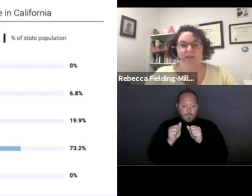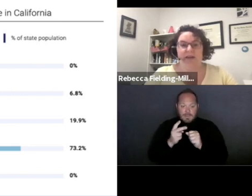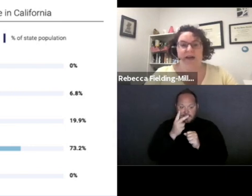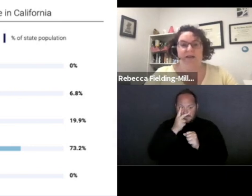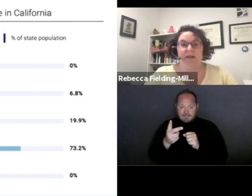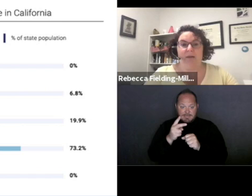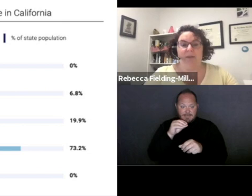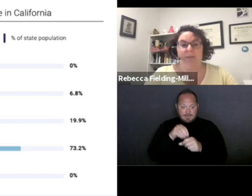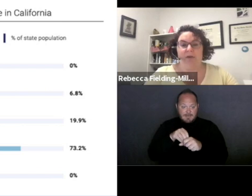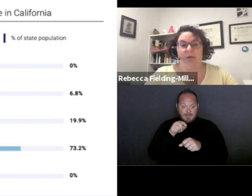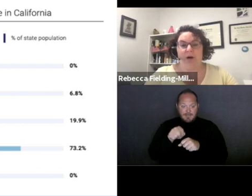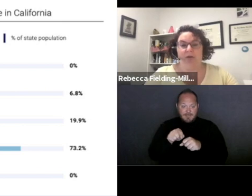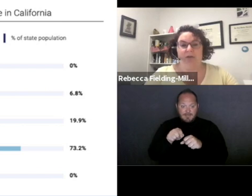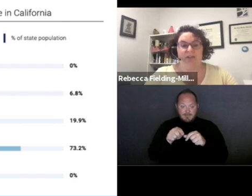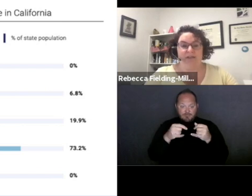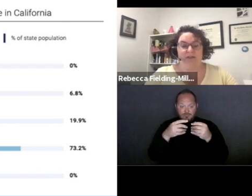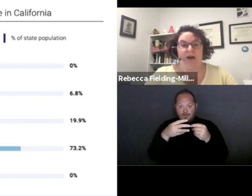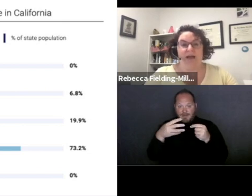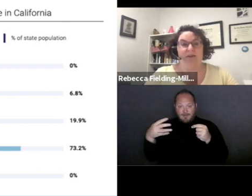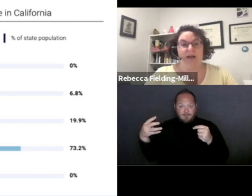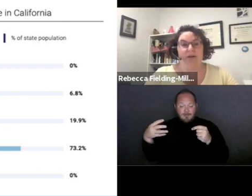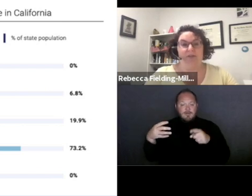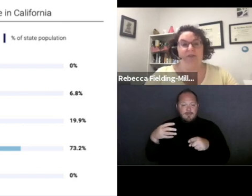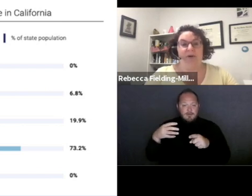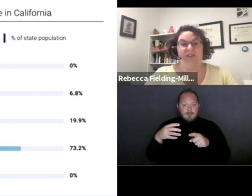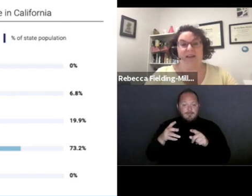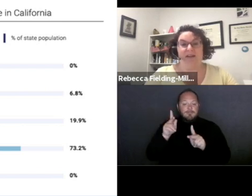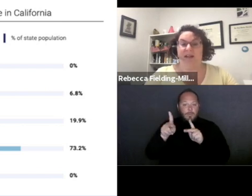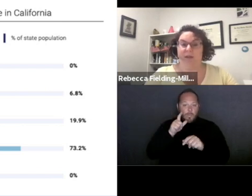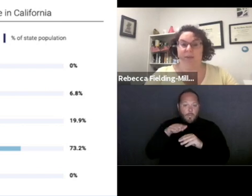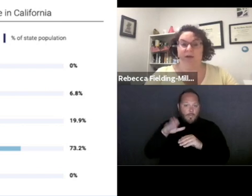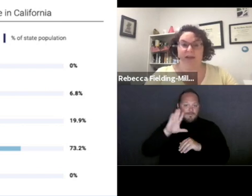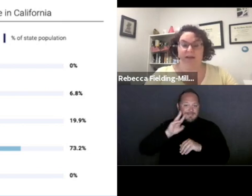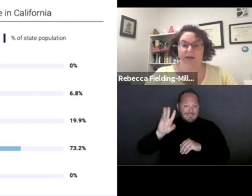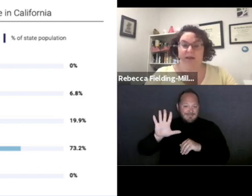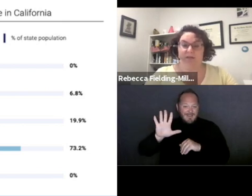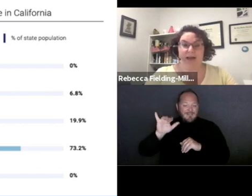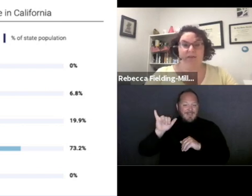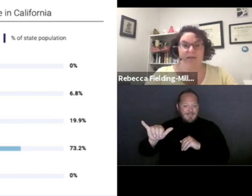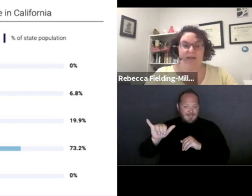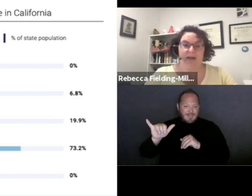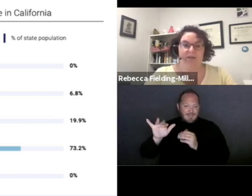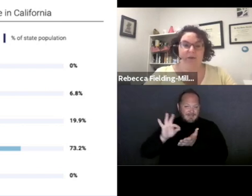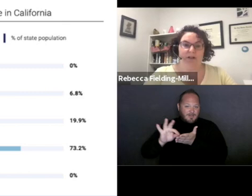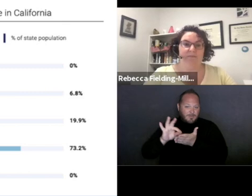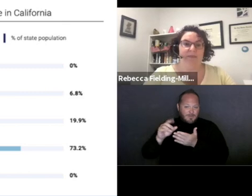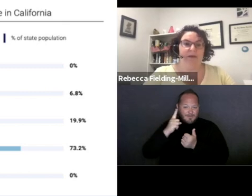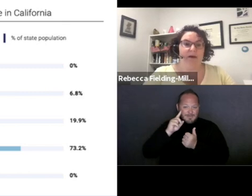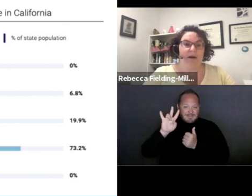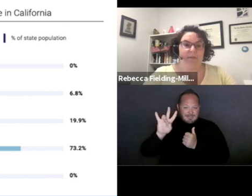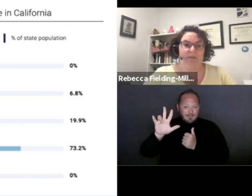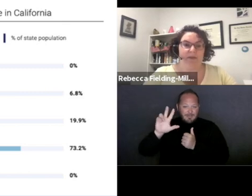particular is that people who are over 65 accounted for 73% of deaths in